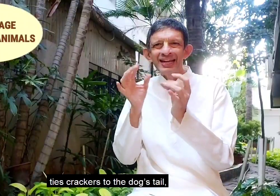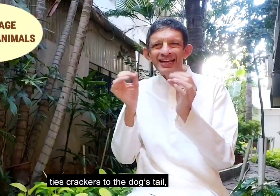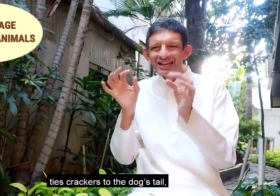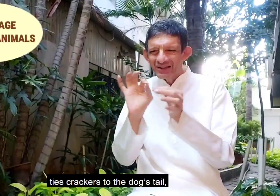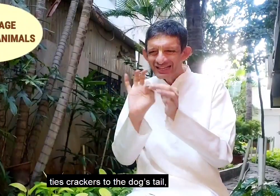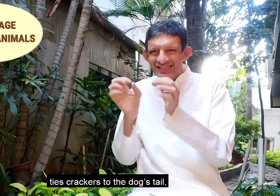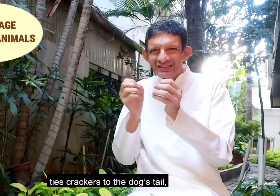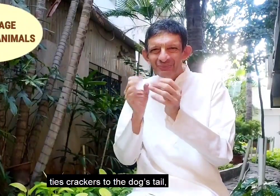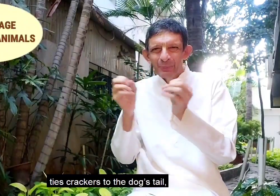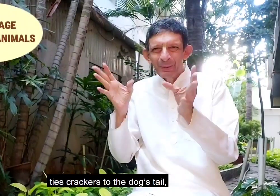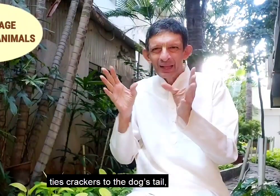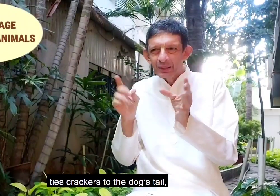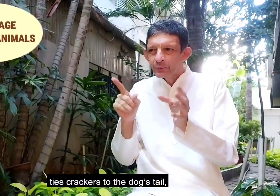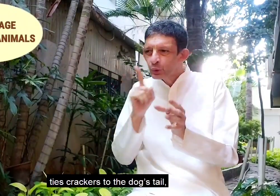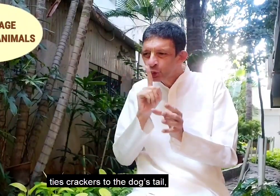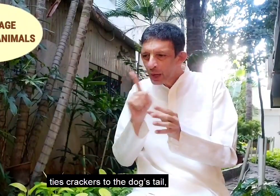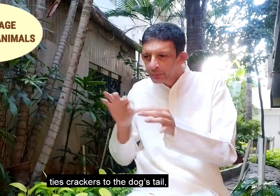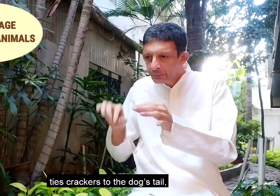ties crackers to the dog's tail.